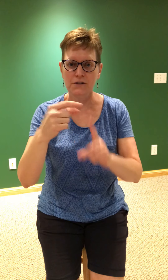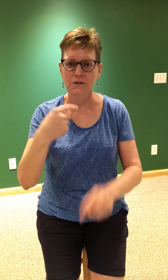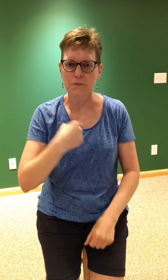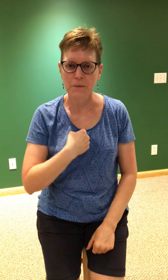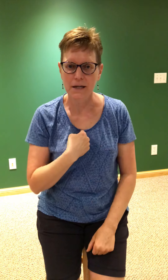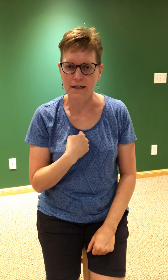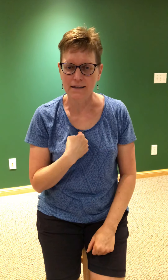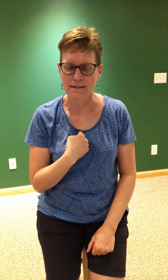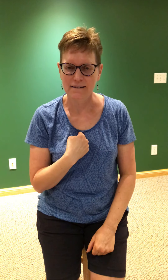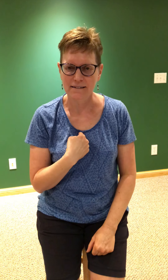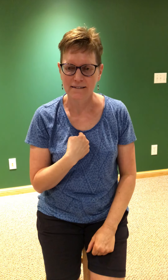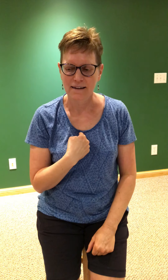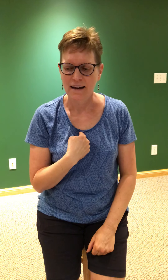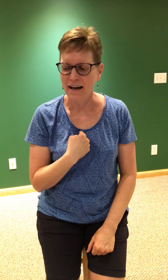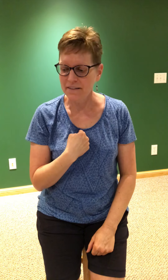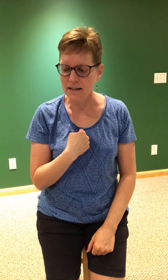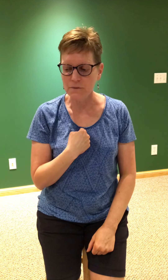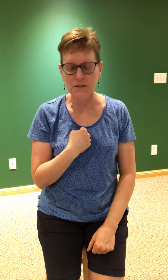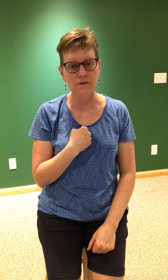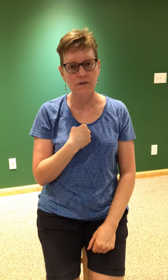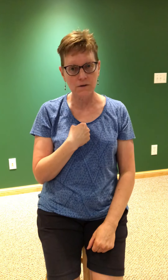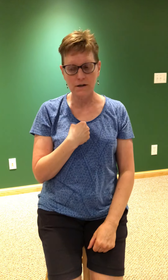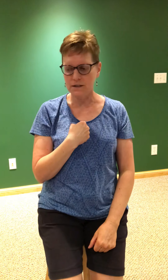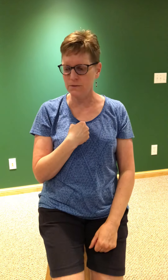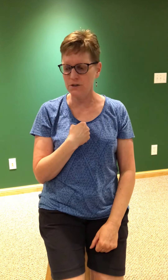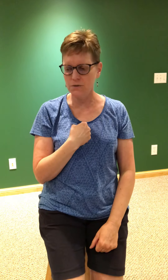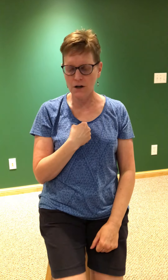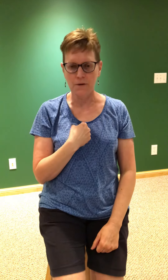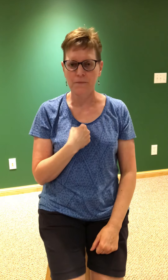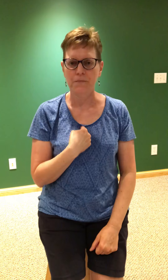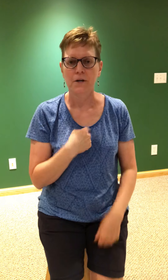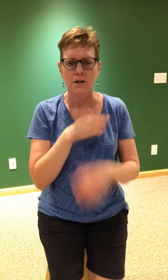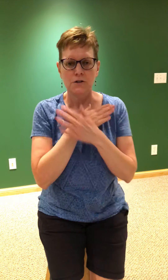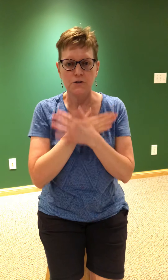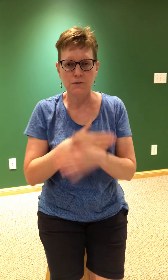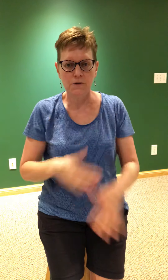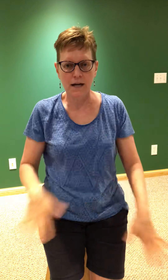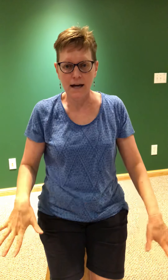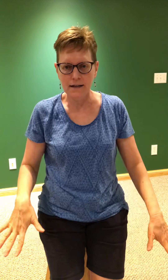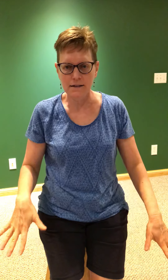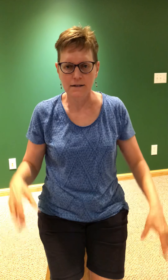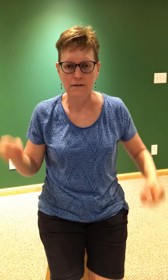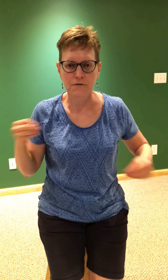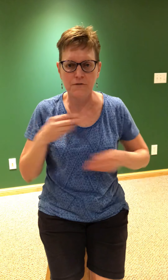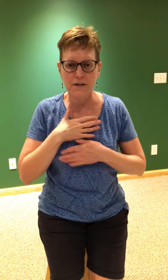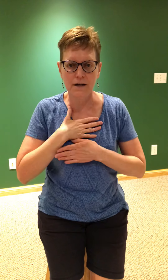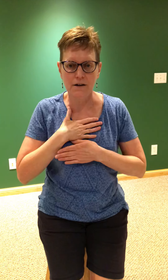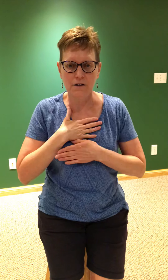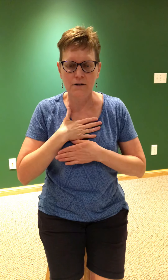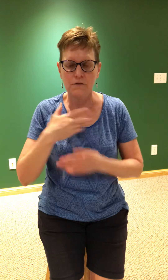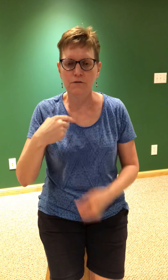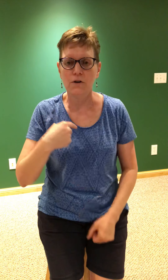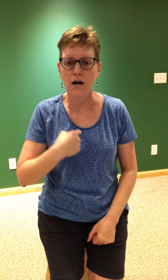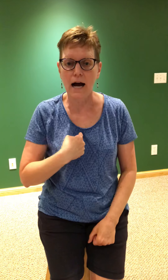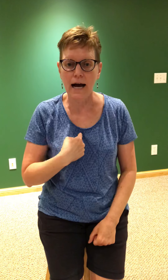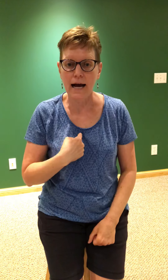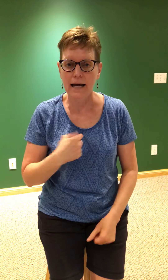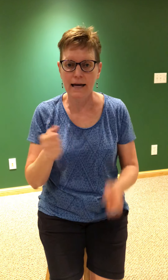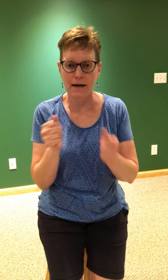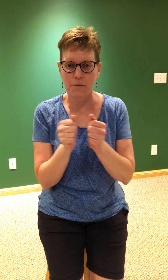to me. And then we do the chorus, which you know. Do not fear, for I am